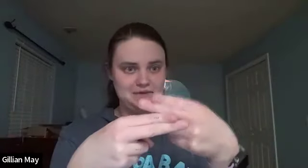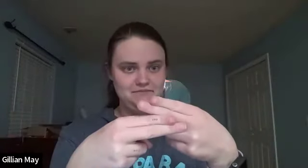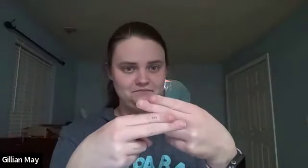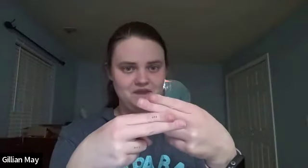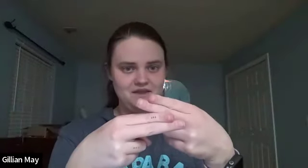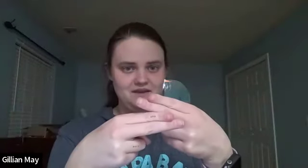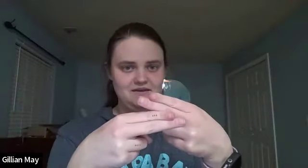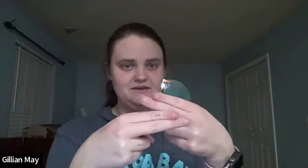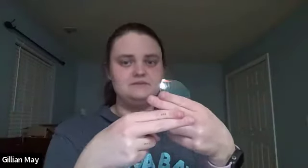name.